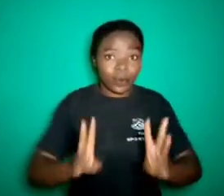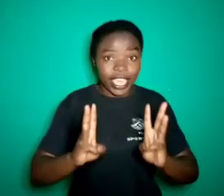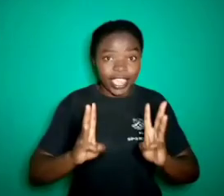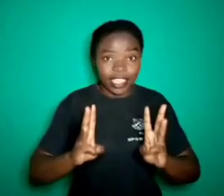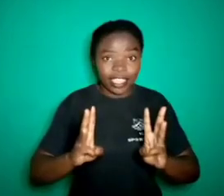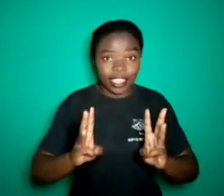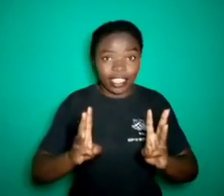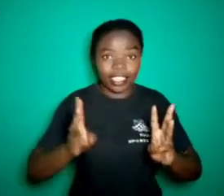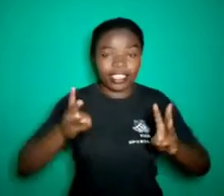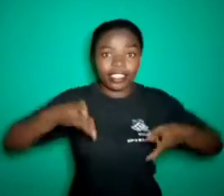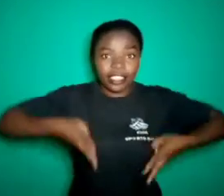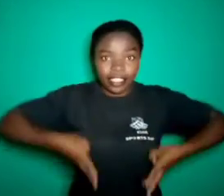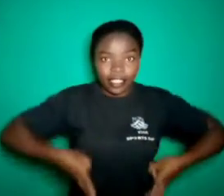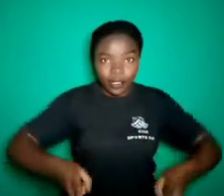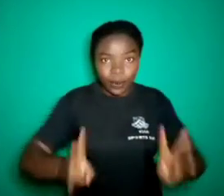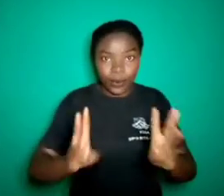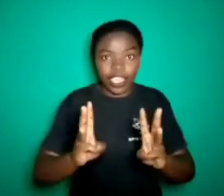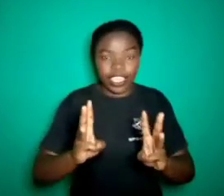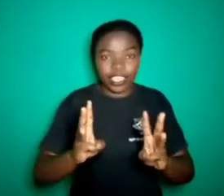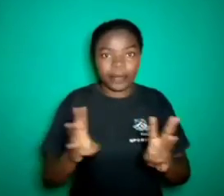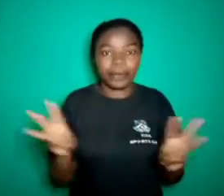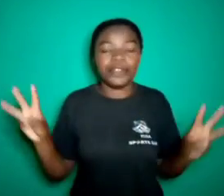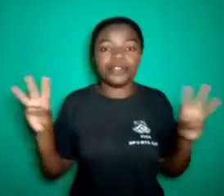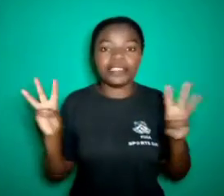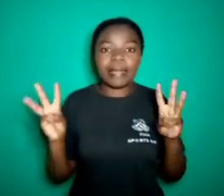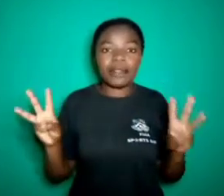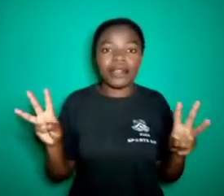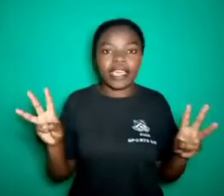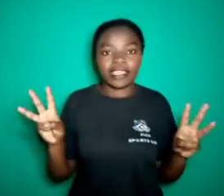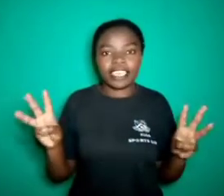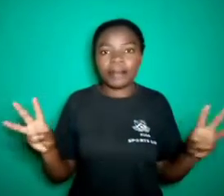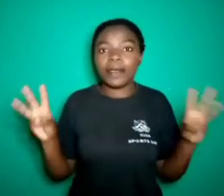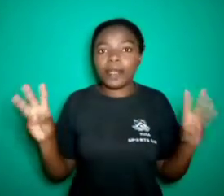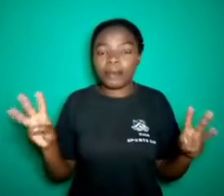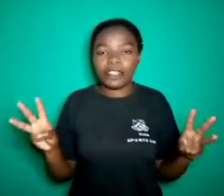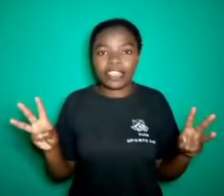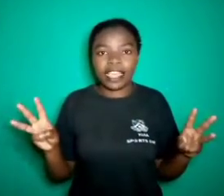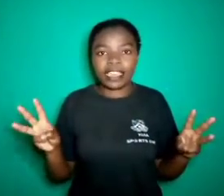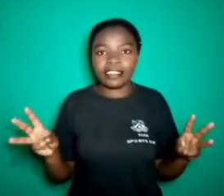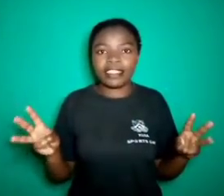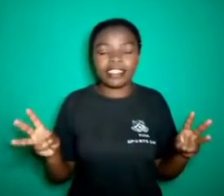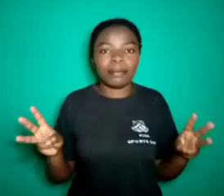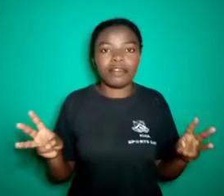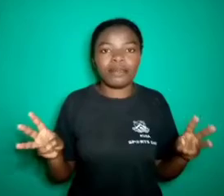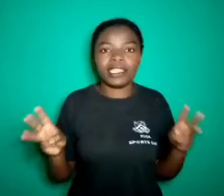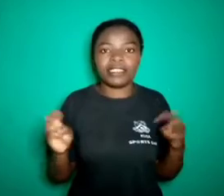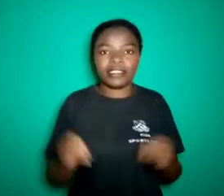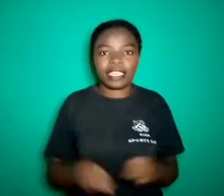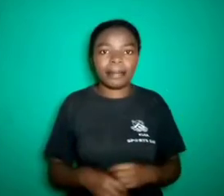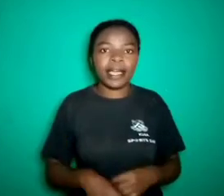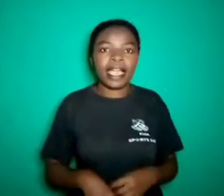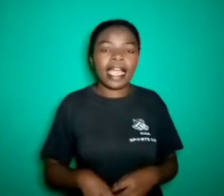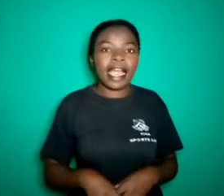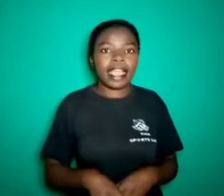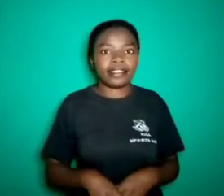Way. Way. We use W hand shape, both hands, then the movement is same as